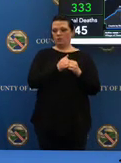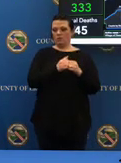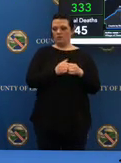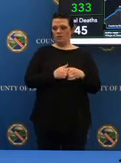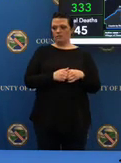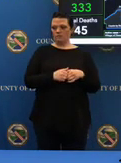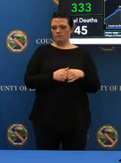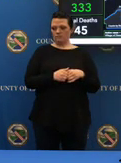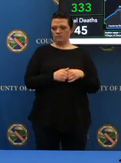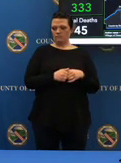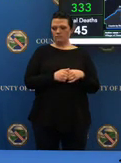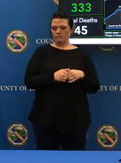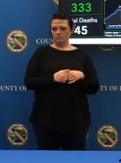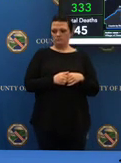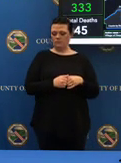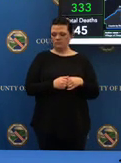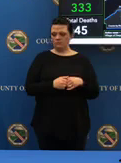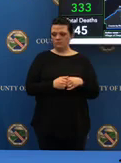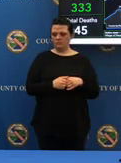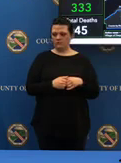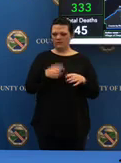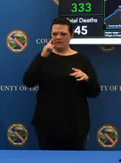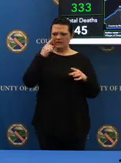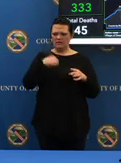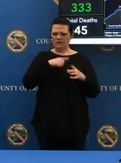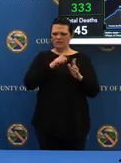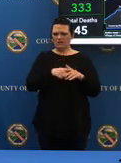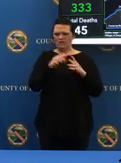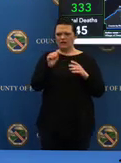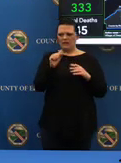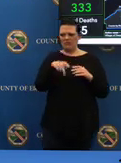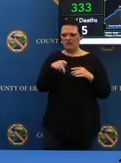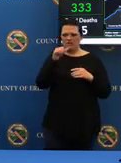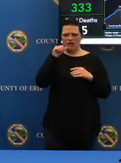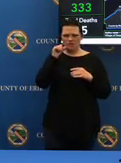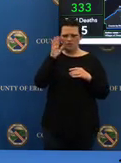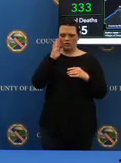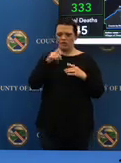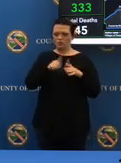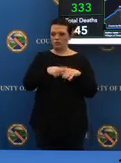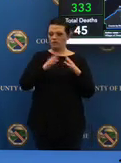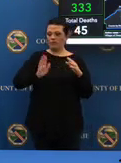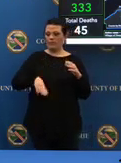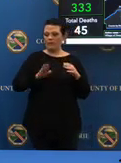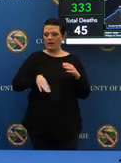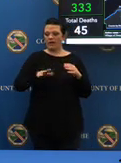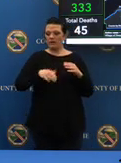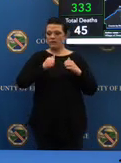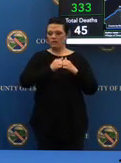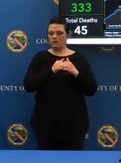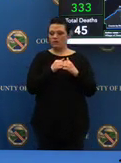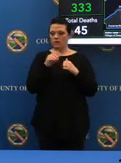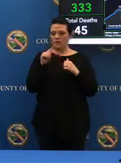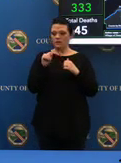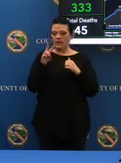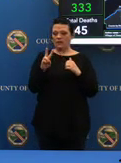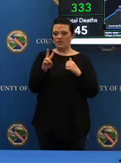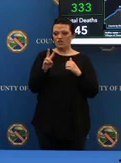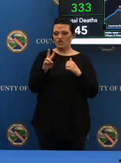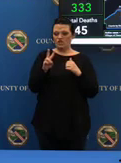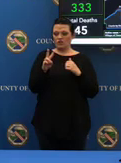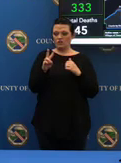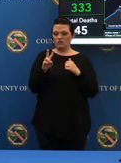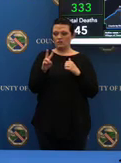and we'll do a little, I think we started at AP yesterday, so we'll start from the bottom with television stations,